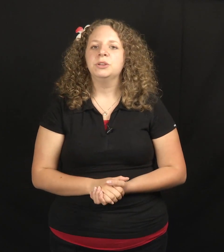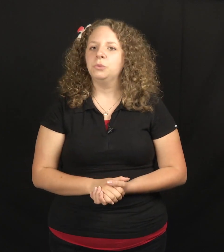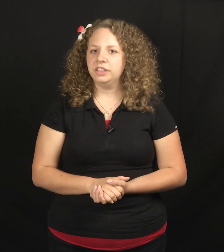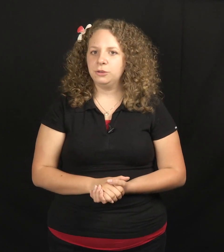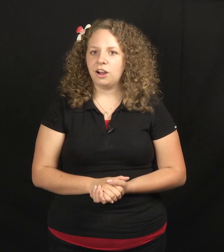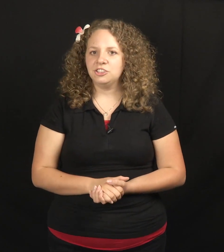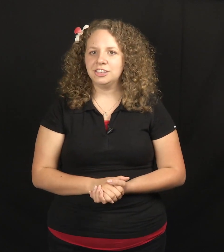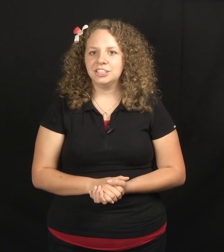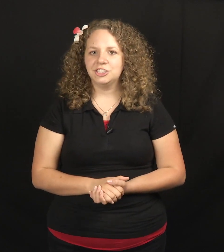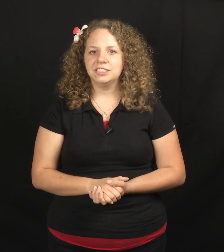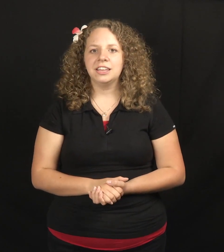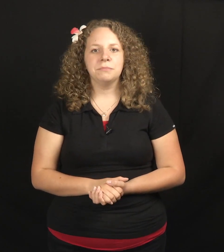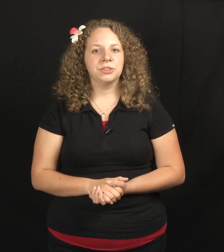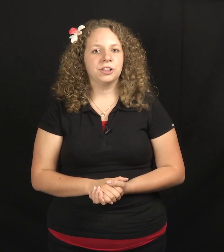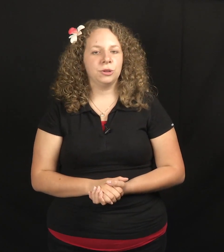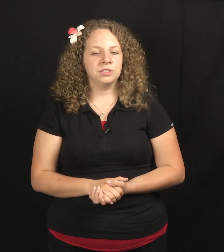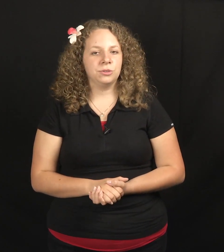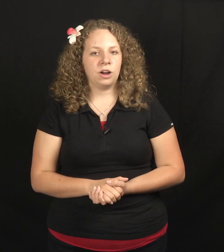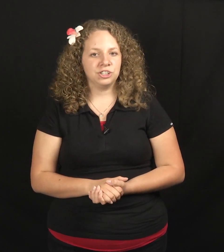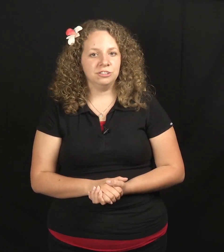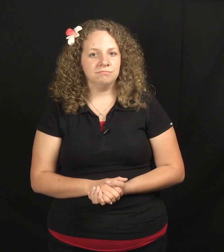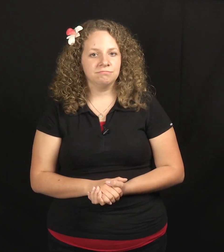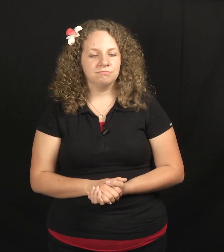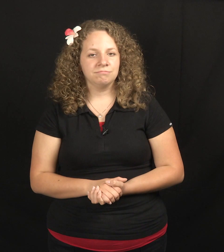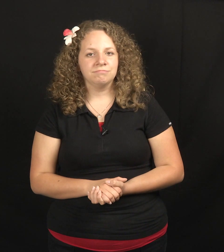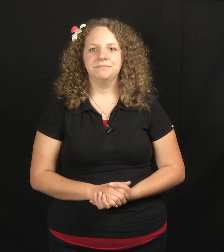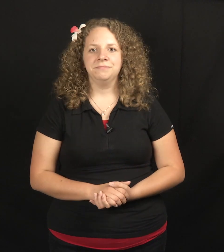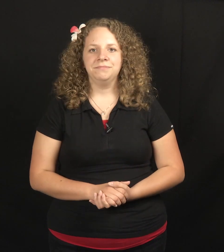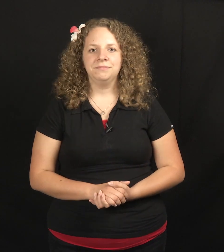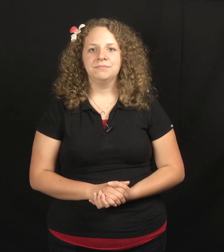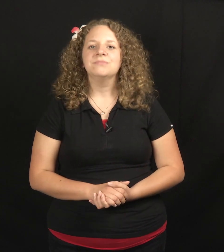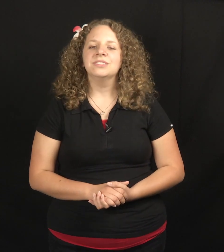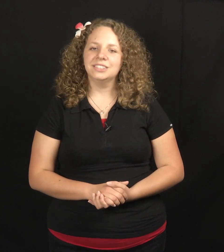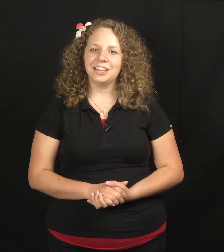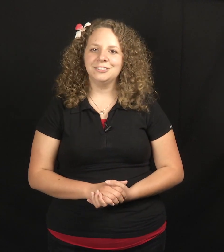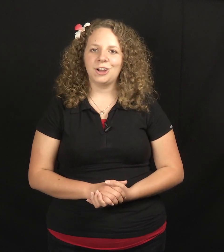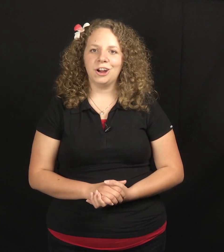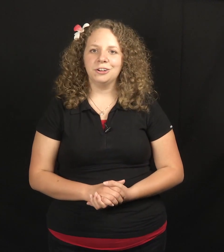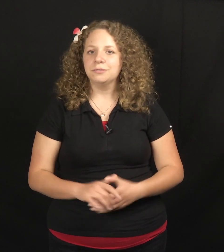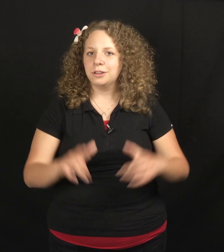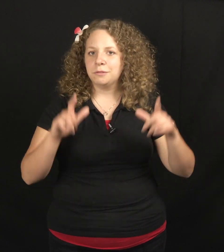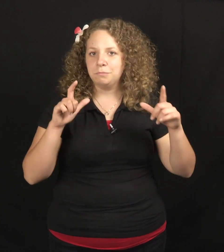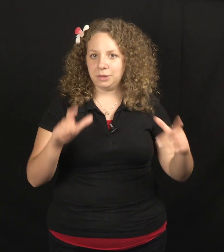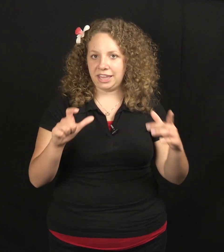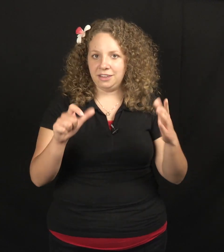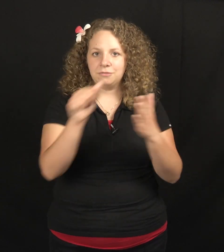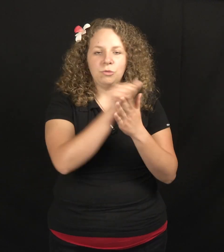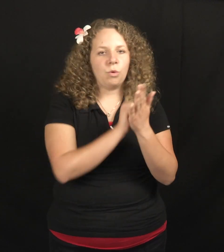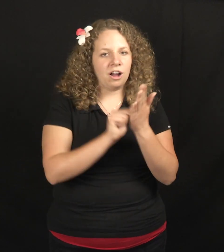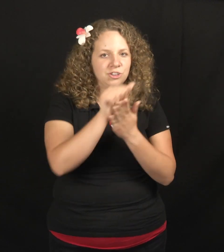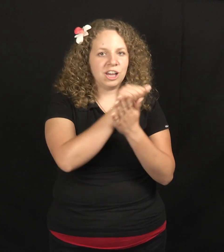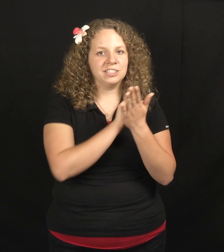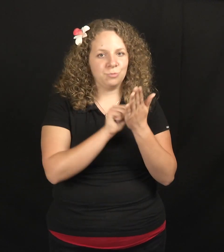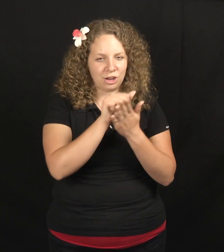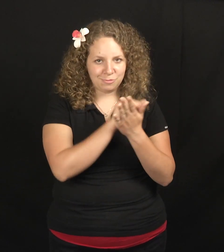Will he wash the dishes and put the clothes in the washer? The signs are plate, wash, as in wash by